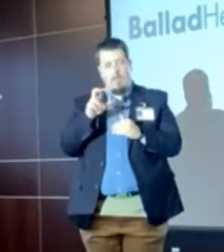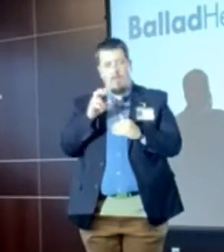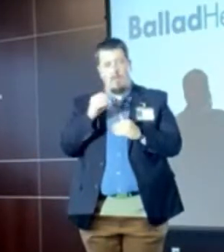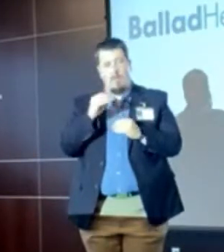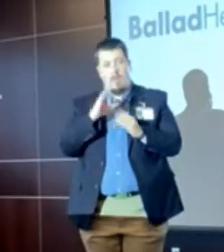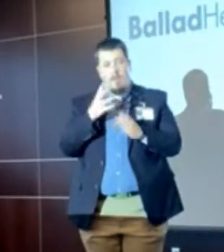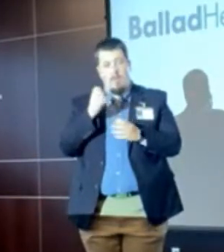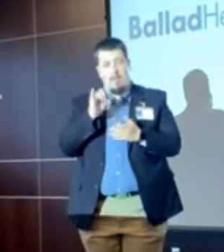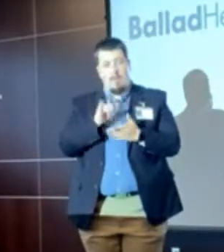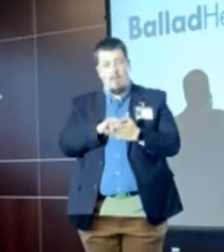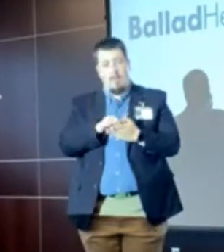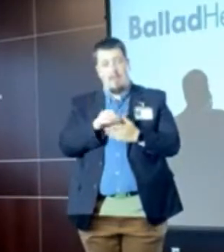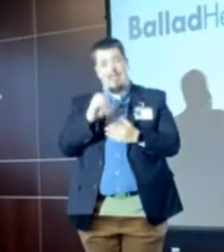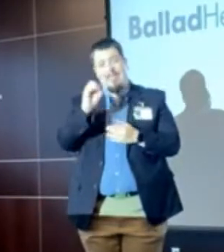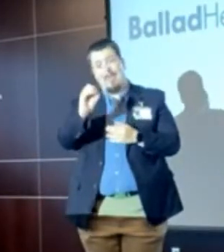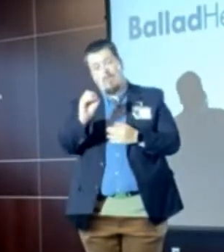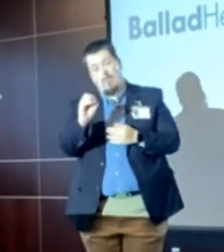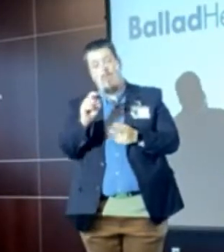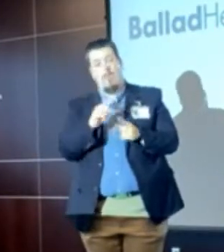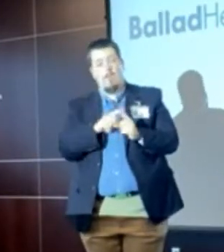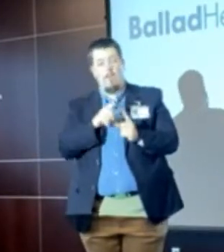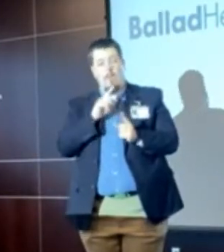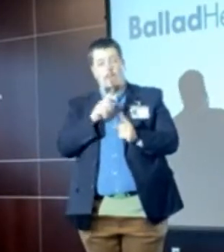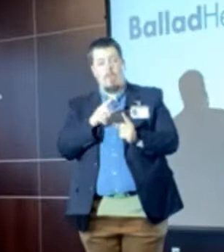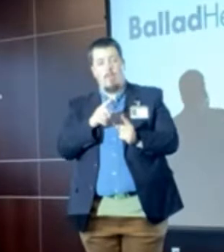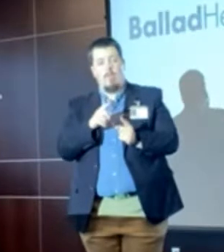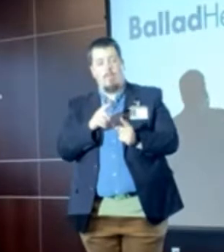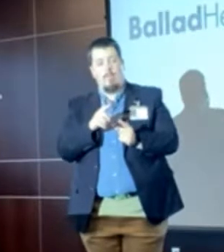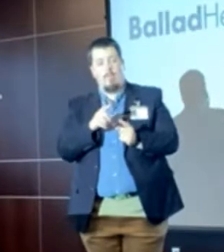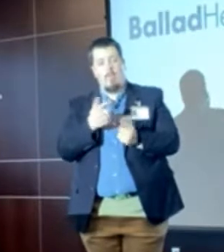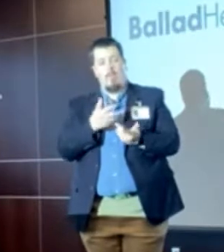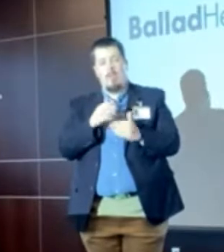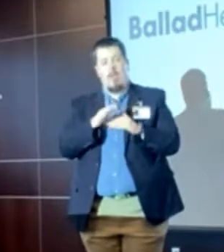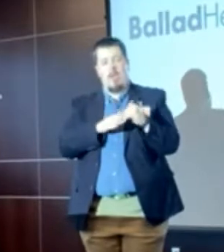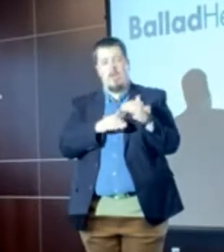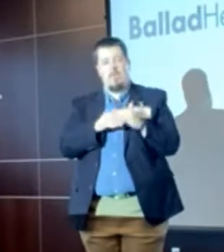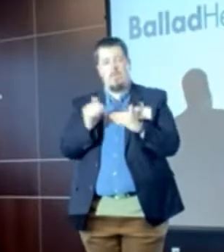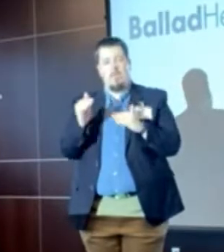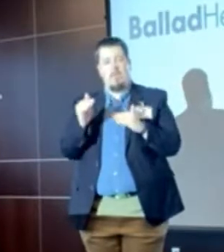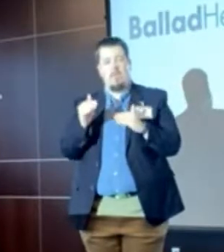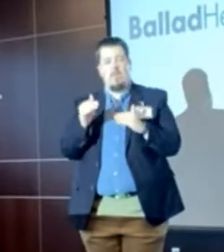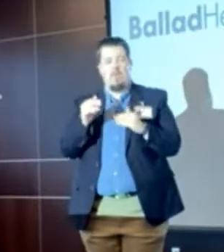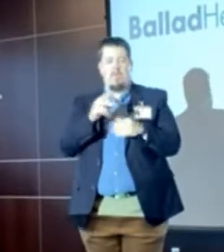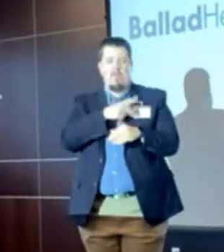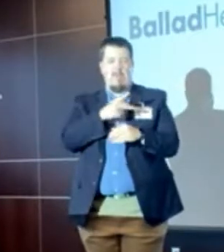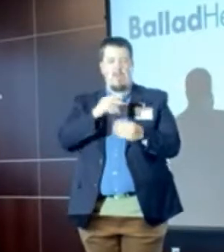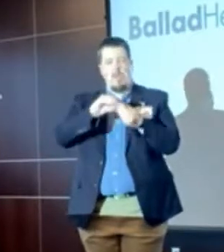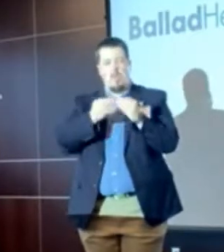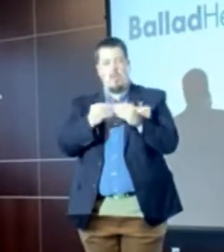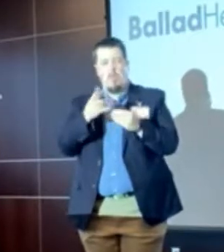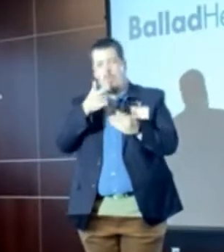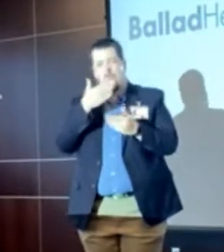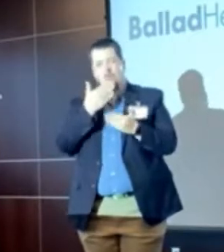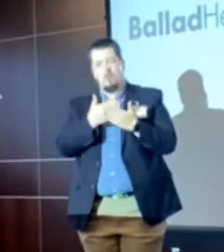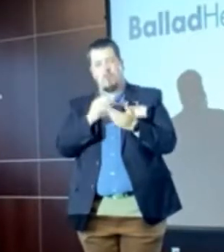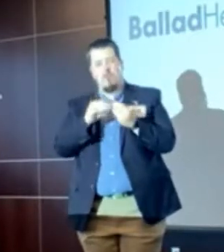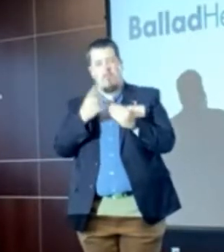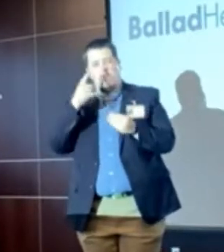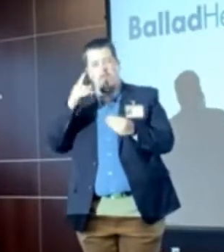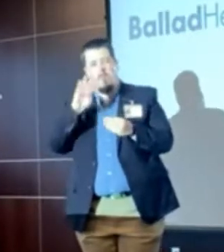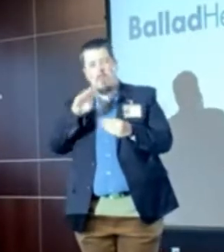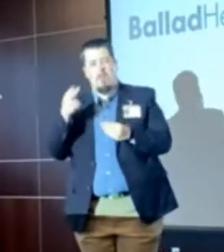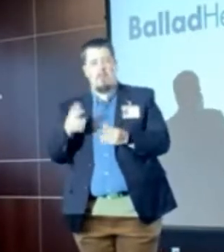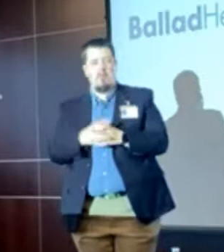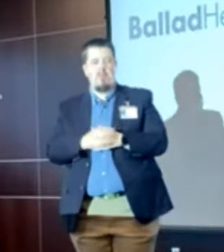you would like that to be zero, I would assume, but what is sort of a comfortable patient COVID inpatient level for